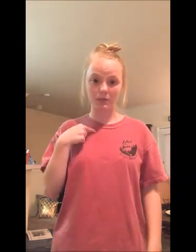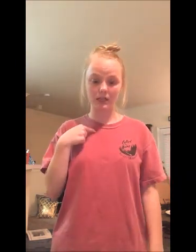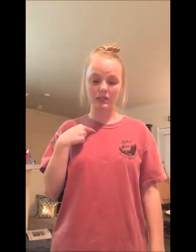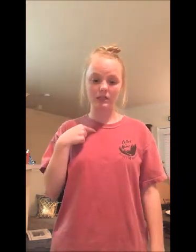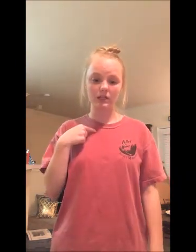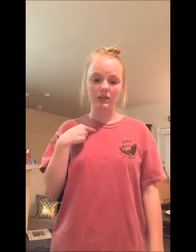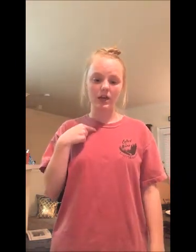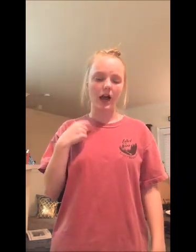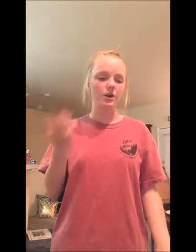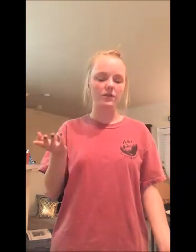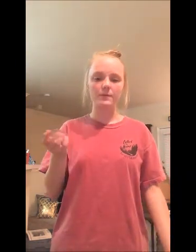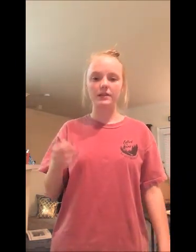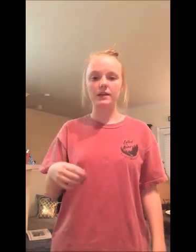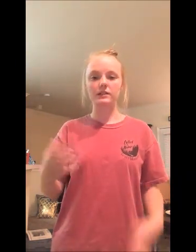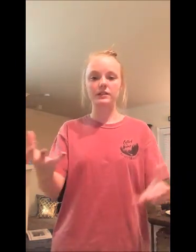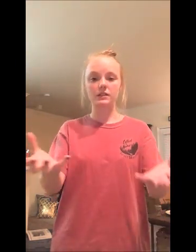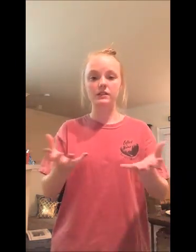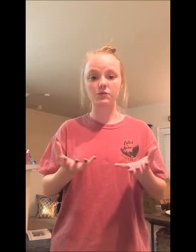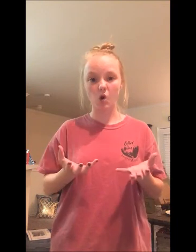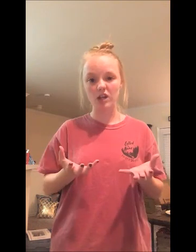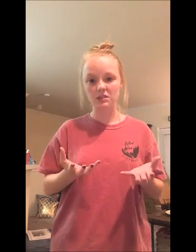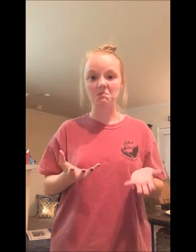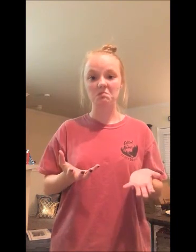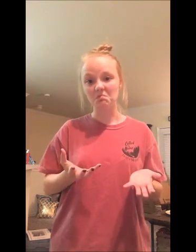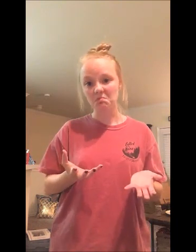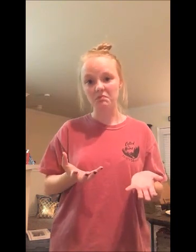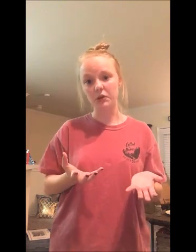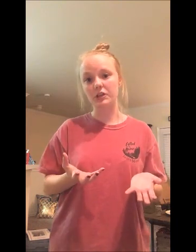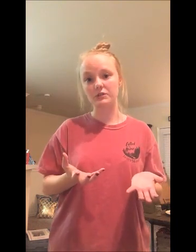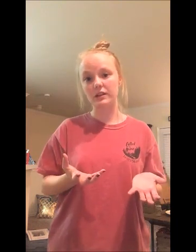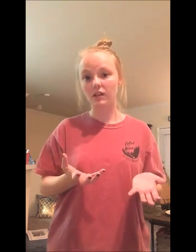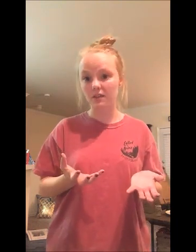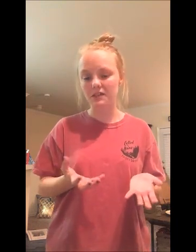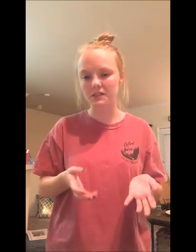me. I don't know if I made that clear. This is want. You're going to use that a lot in this